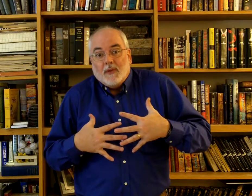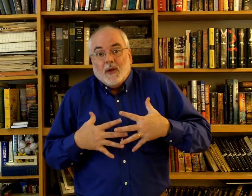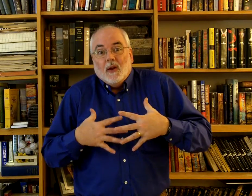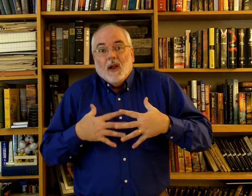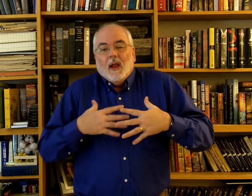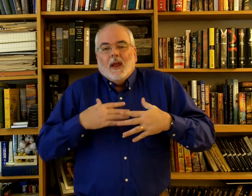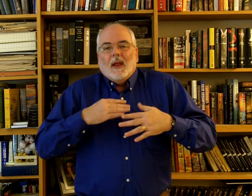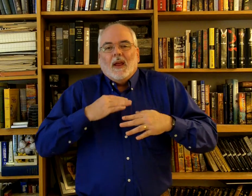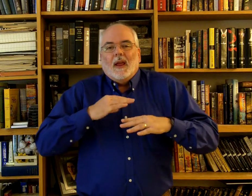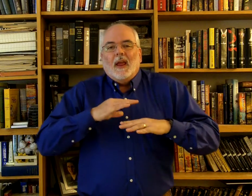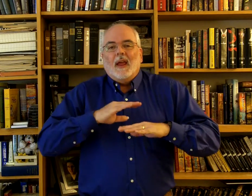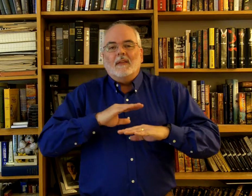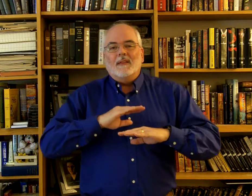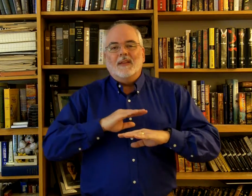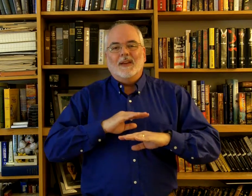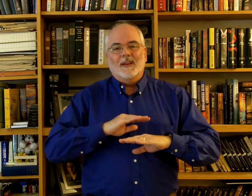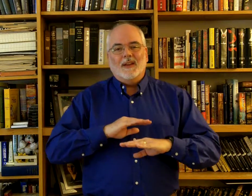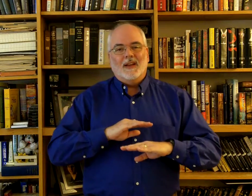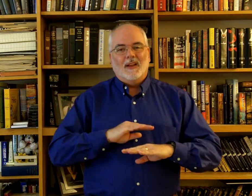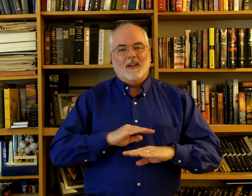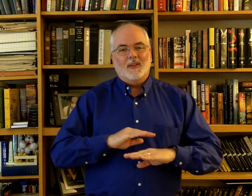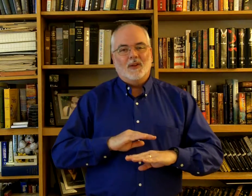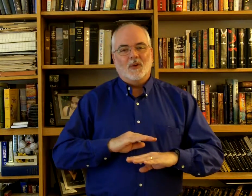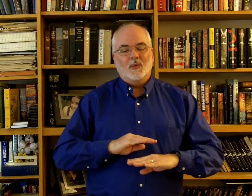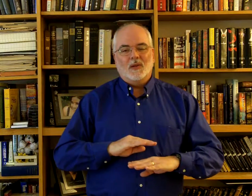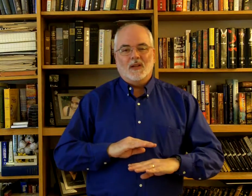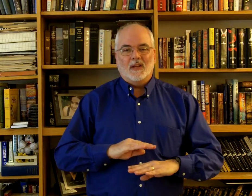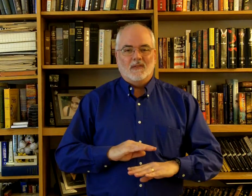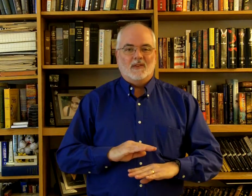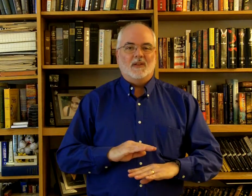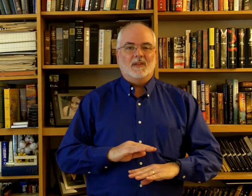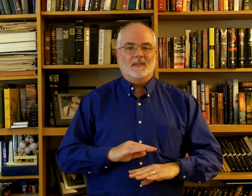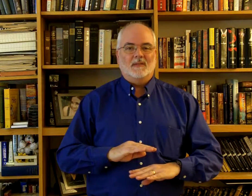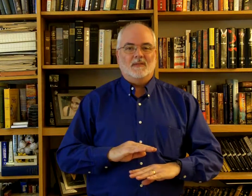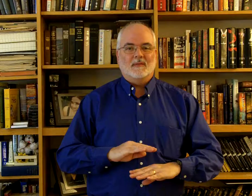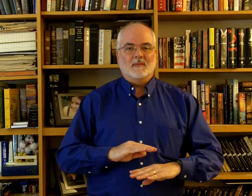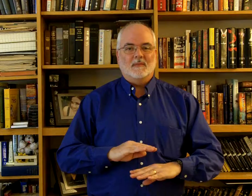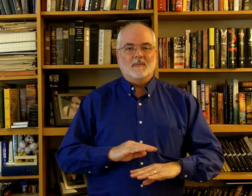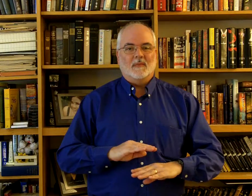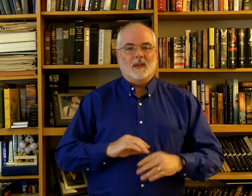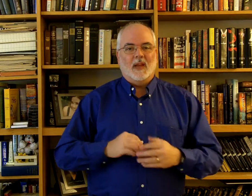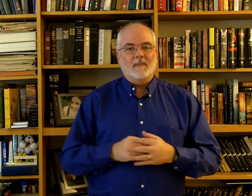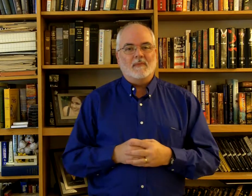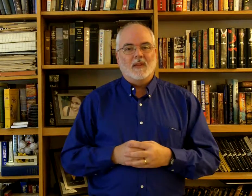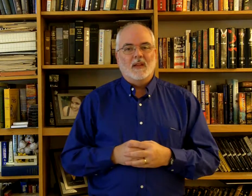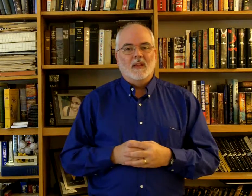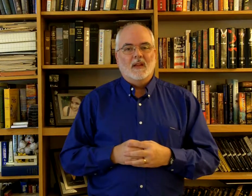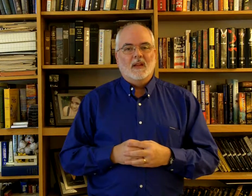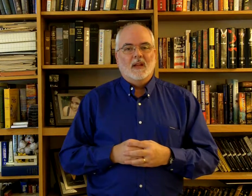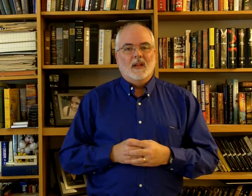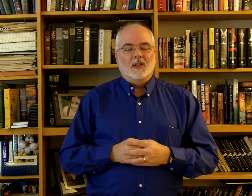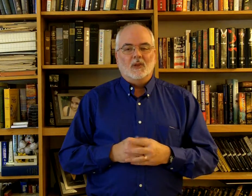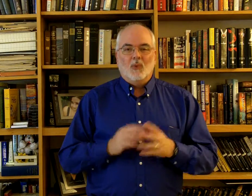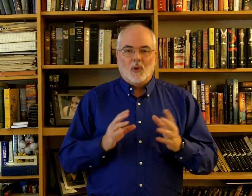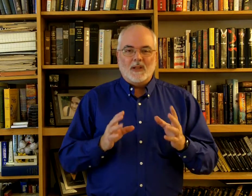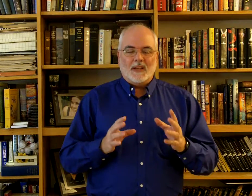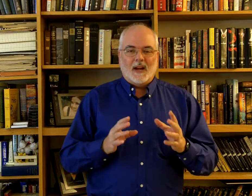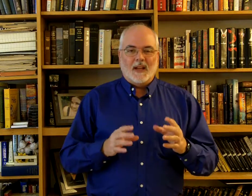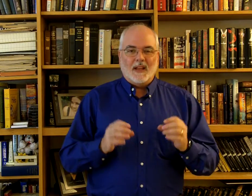fear, and then they're relieved. Okay? There's more to signing than